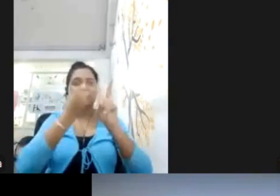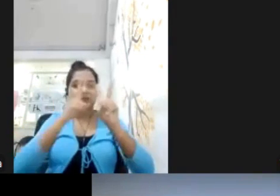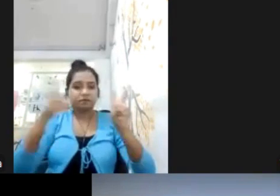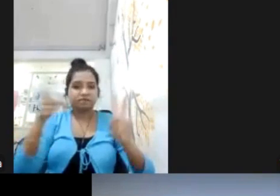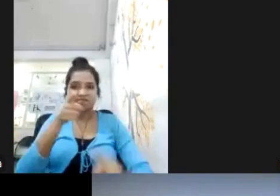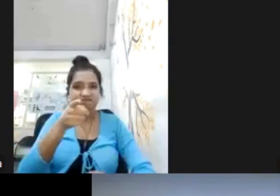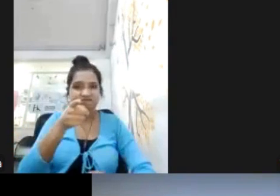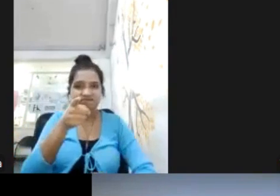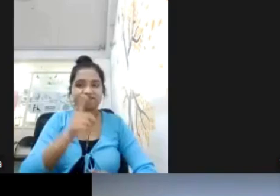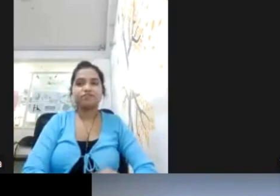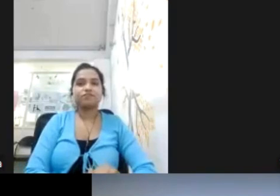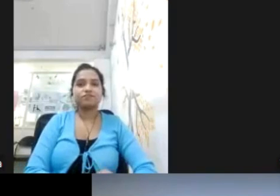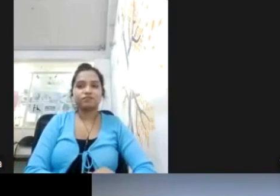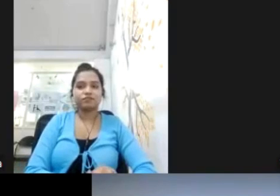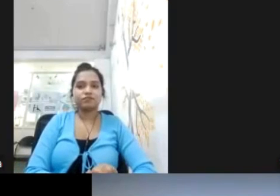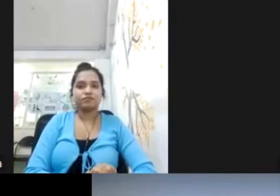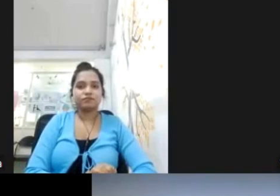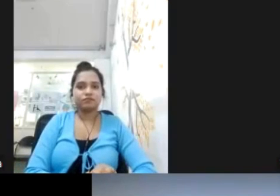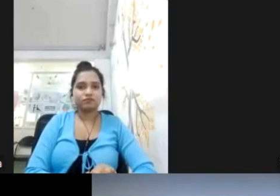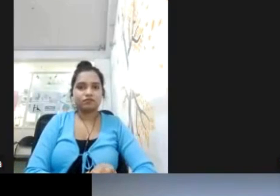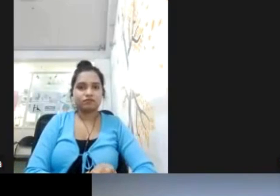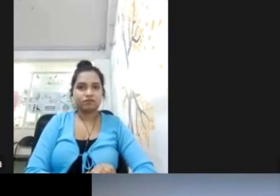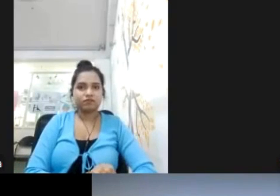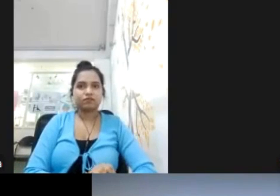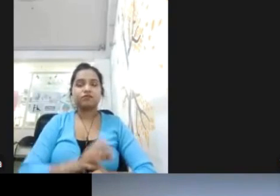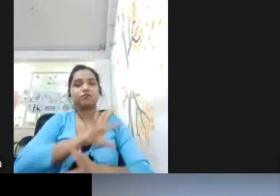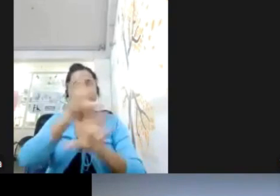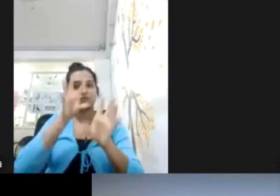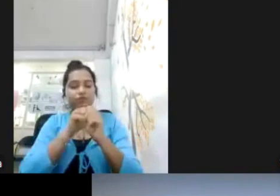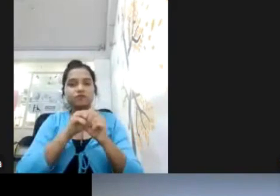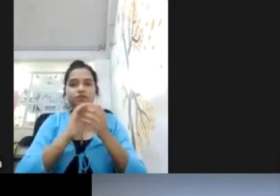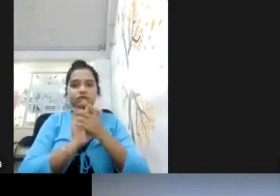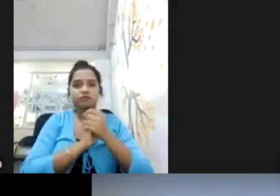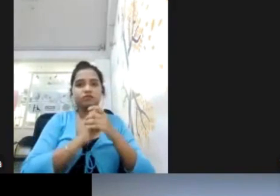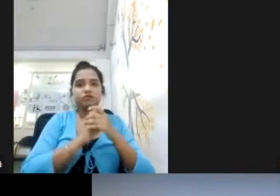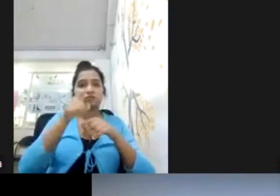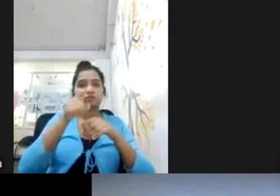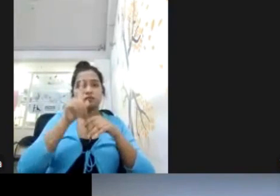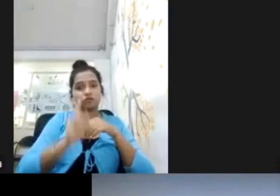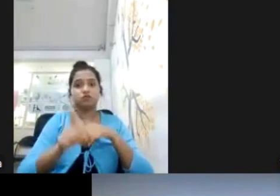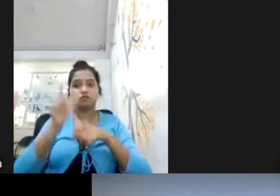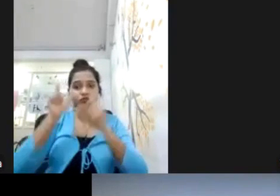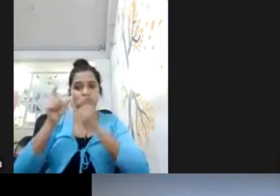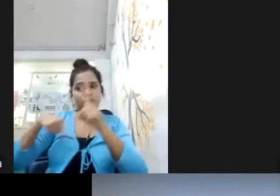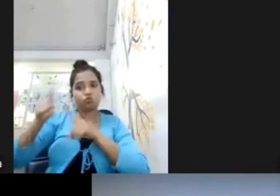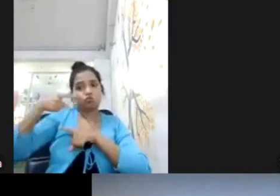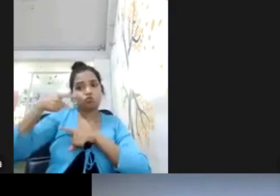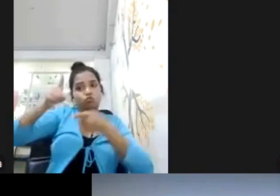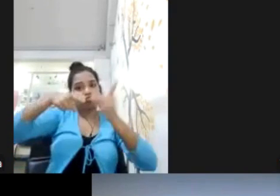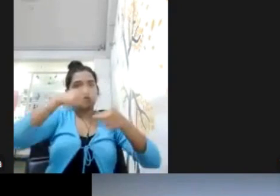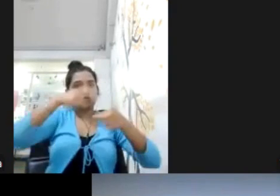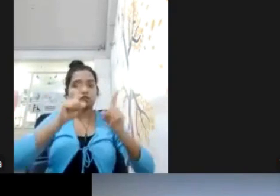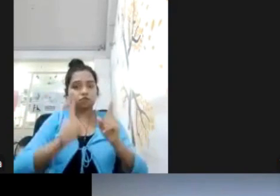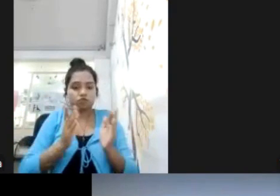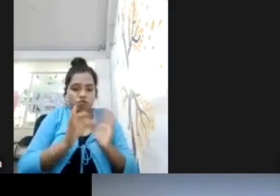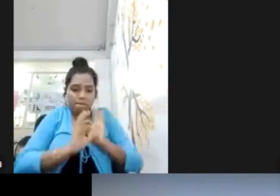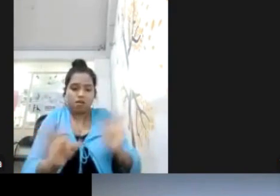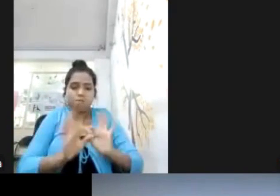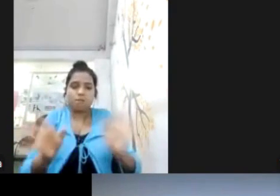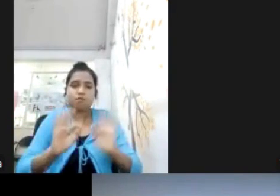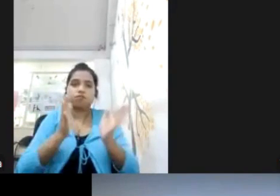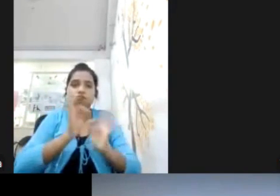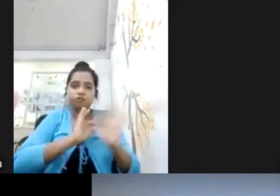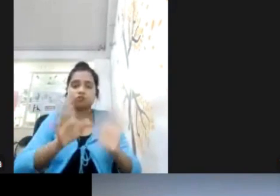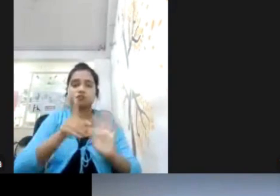required, the wallpaper required, except the brushes and rollers are not provided. That a candidate has to carry his own. So actually, we have a toolbox. Okay,